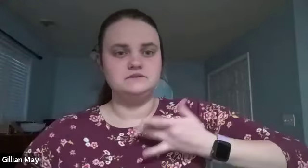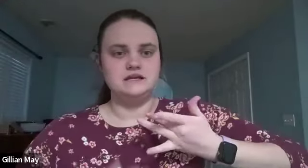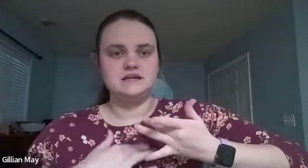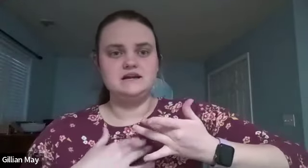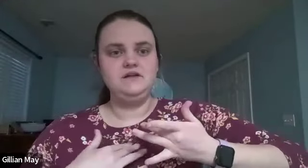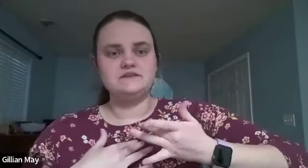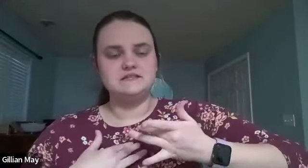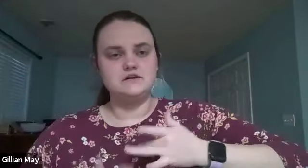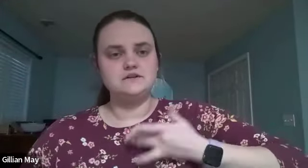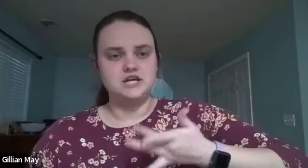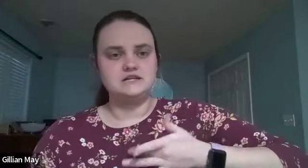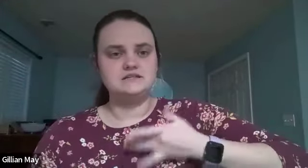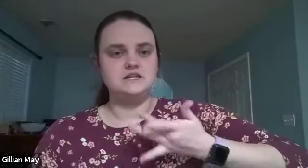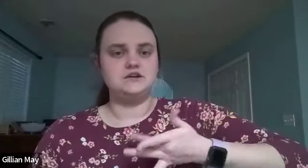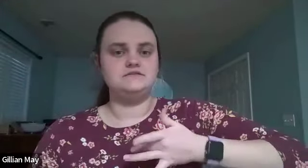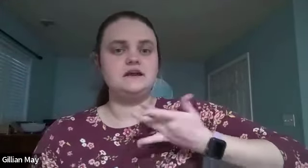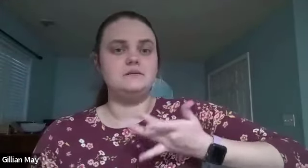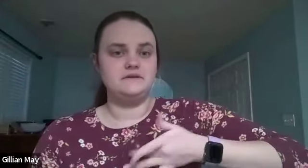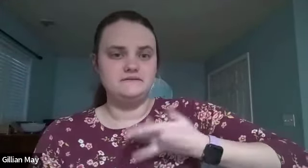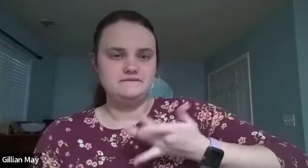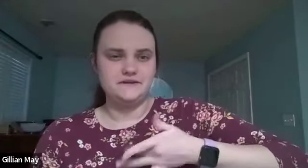It's kind of like the center of your chest and you're going to flick up. Feel.